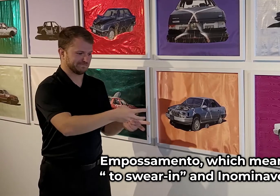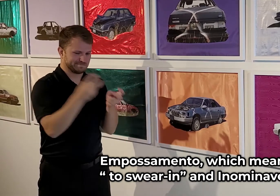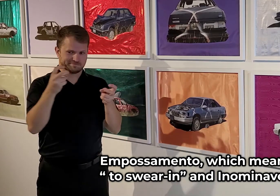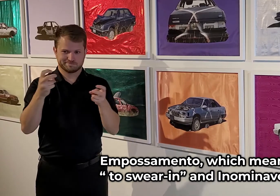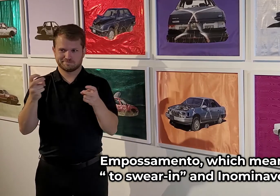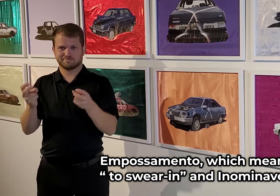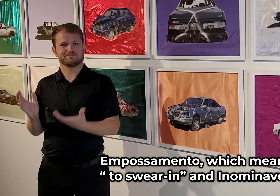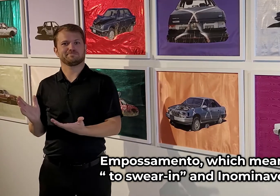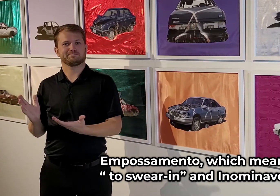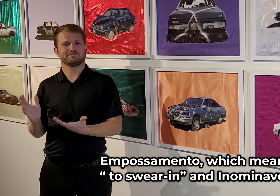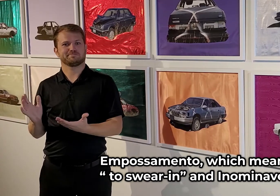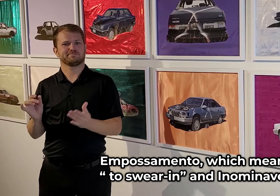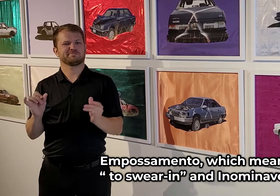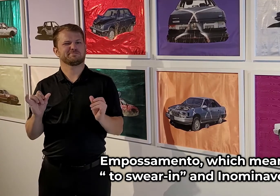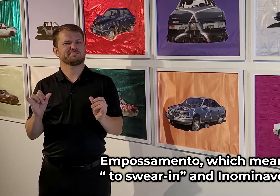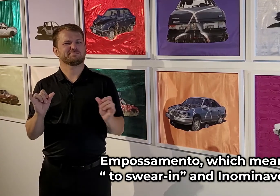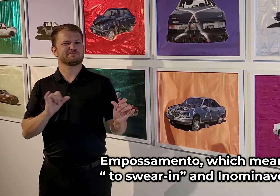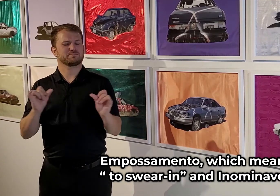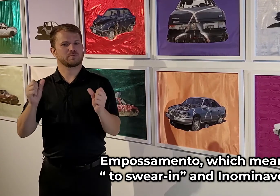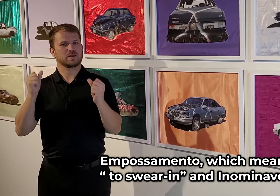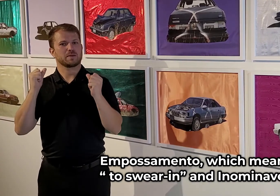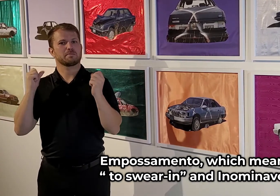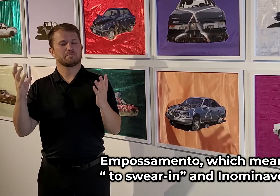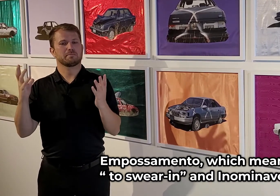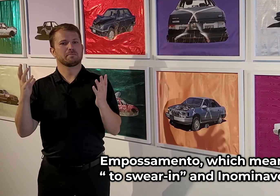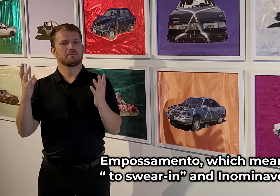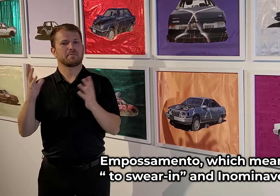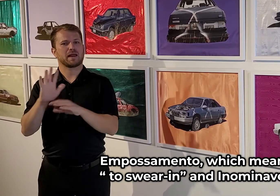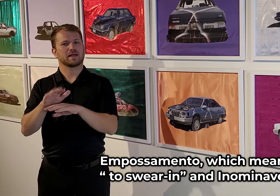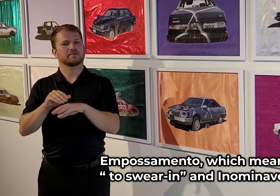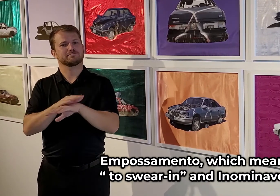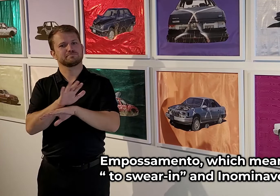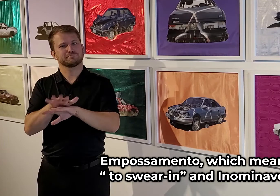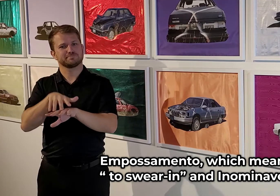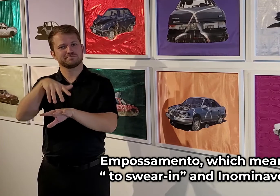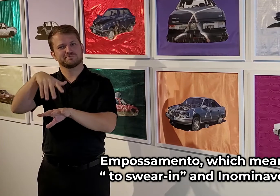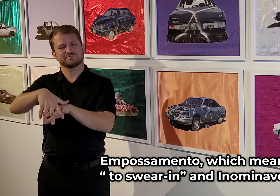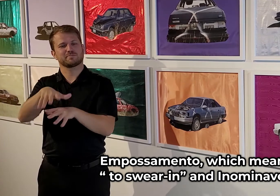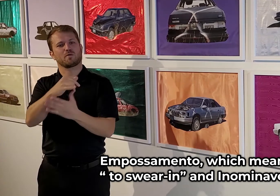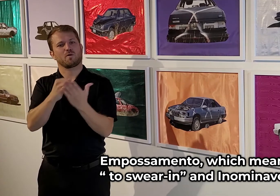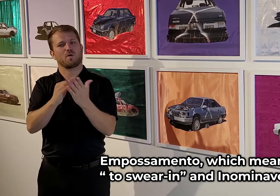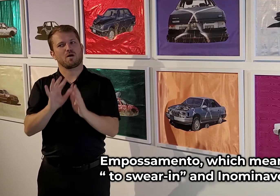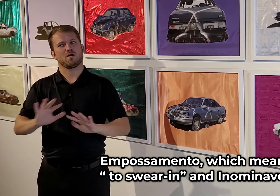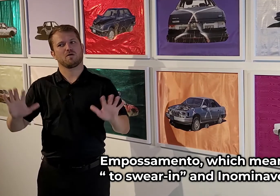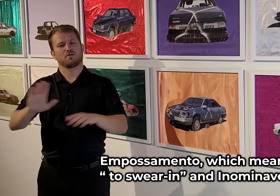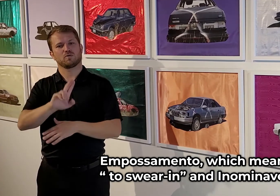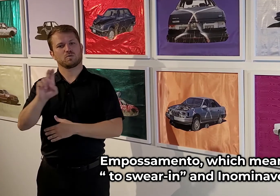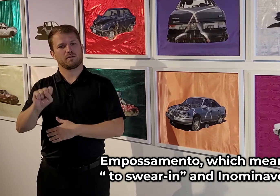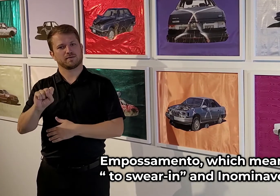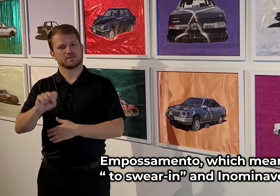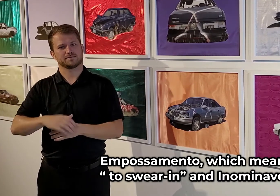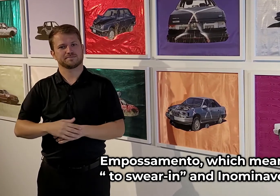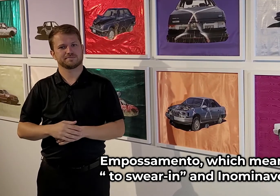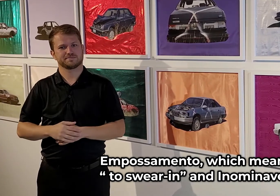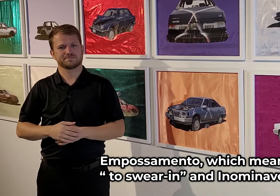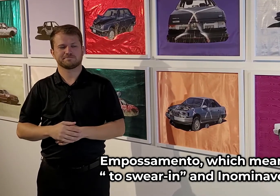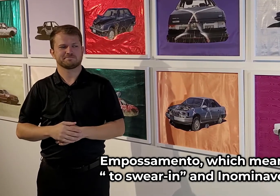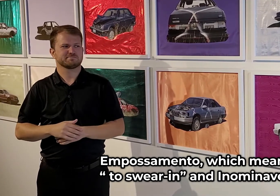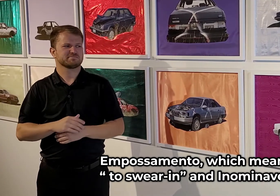Red Star mimics what has been done with many indigenous arts in the United States. And while Red Star does not